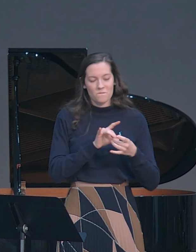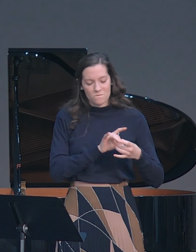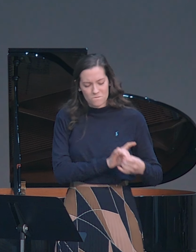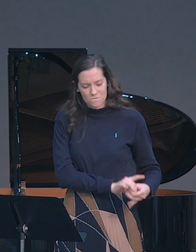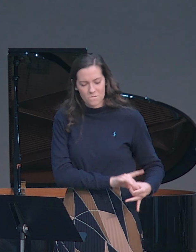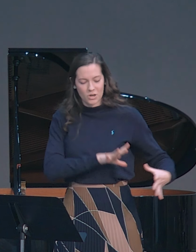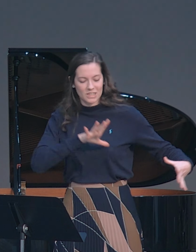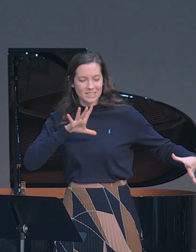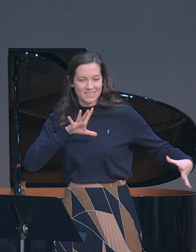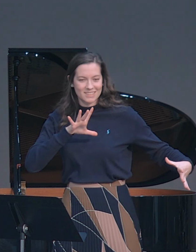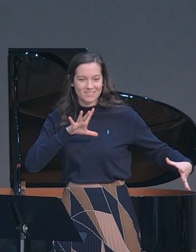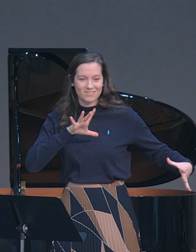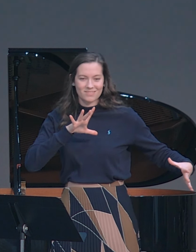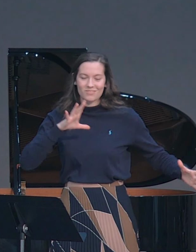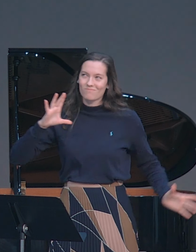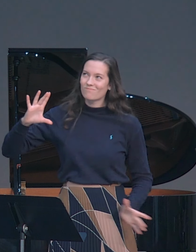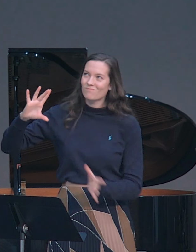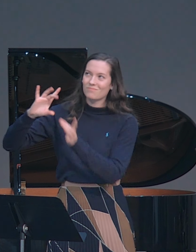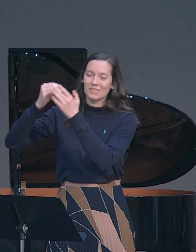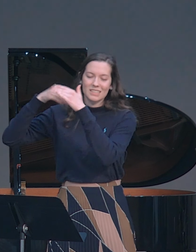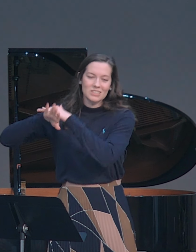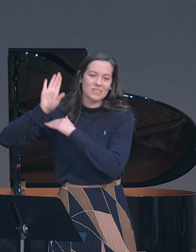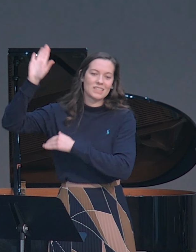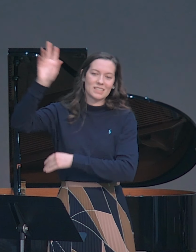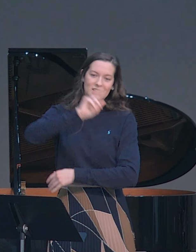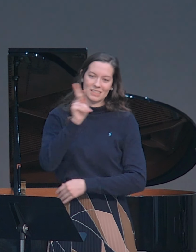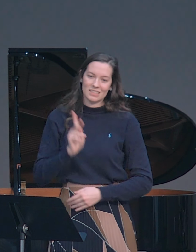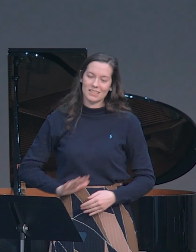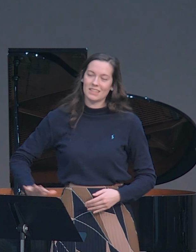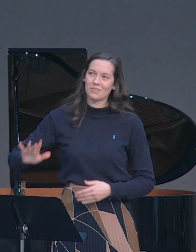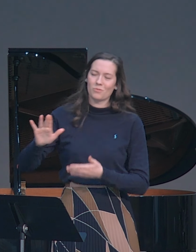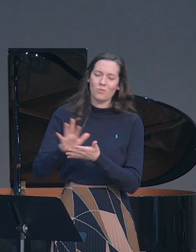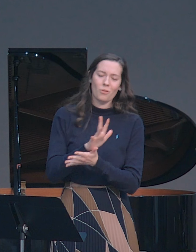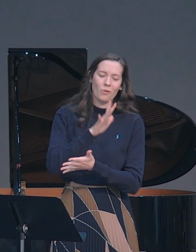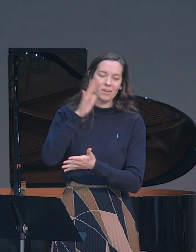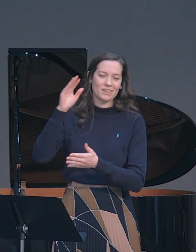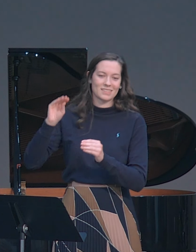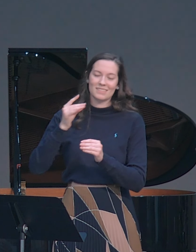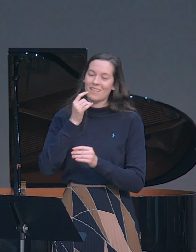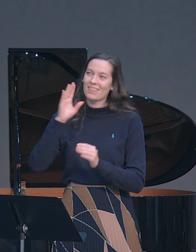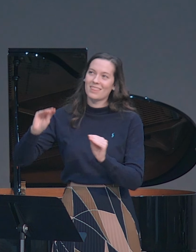domain of sin into his kingdom of glorious light.